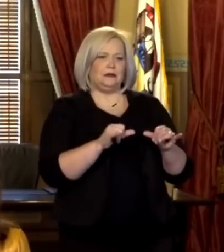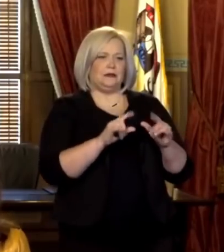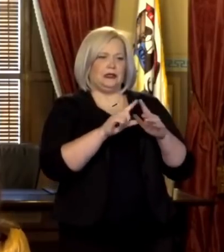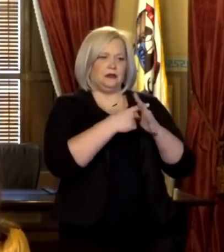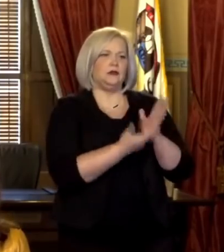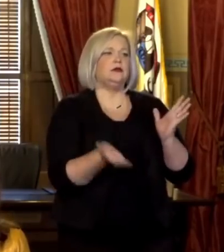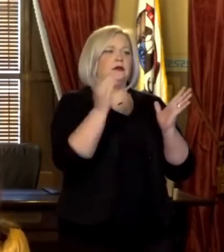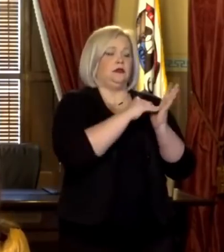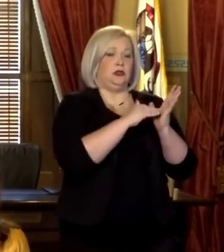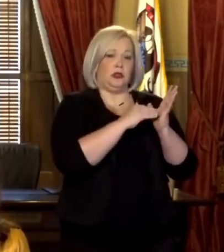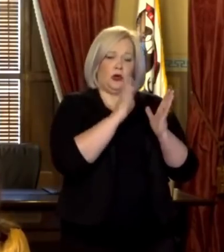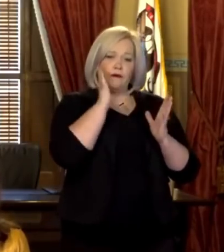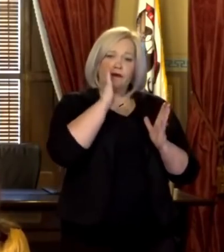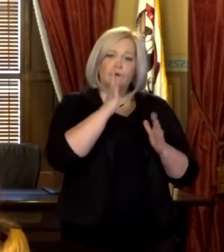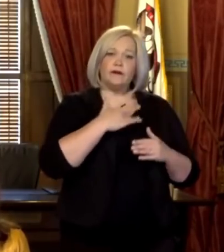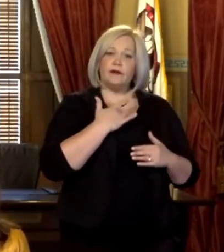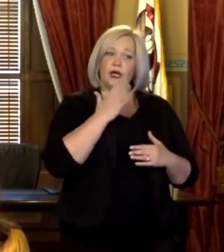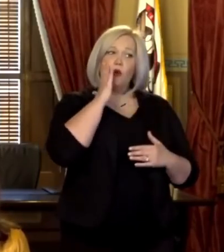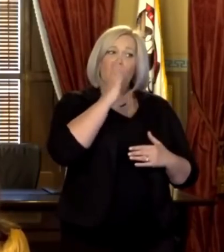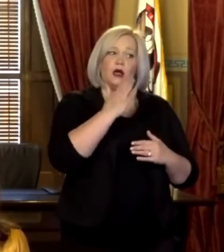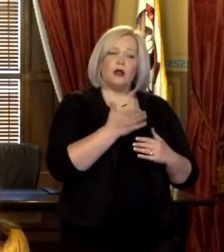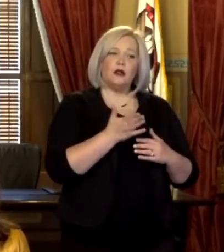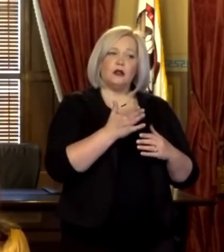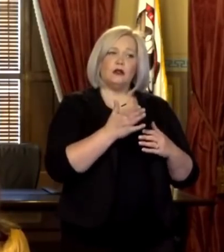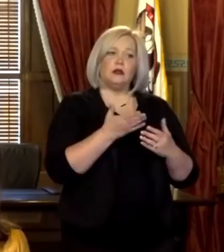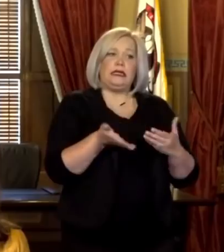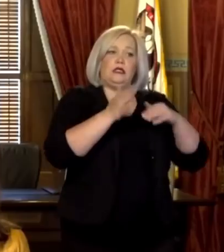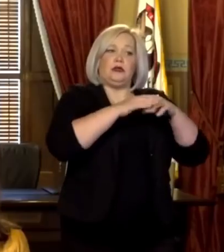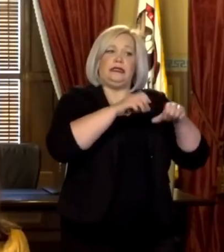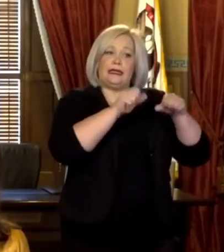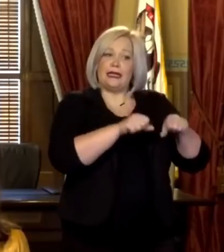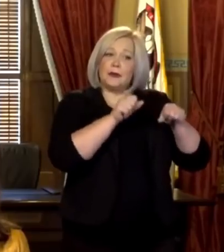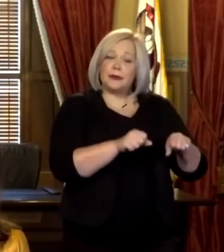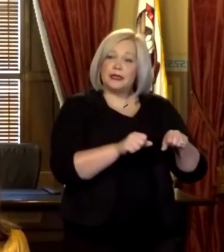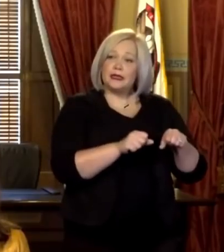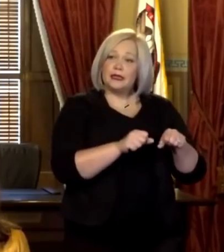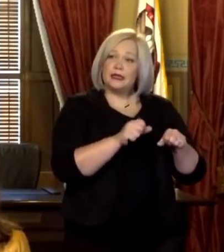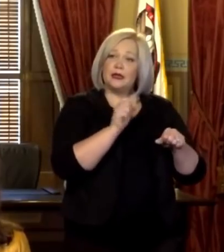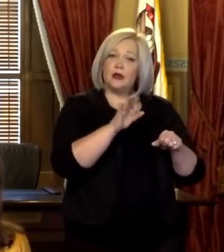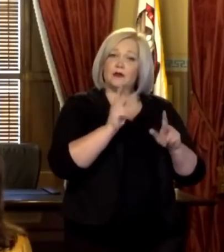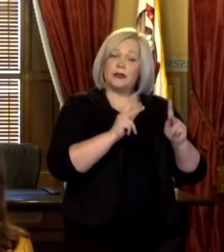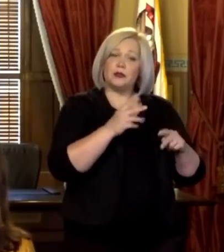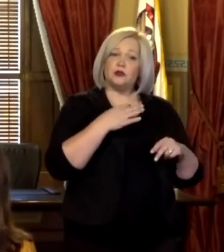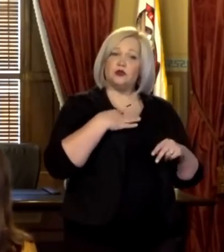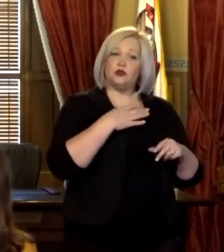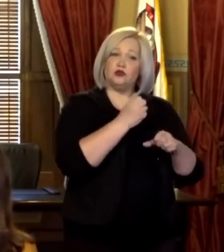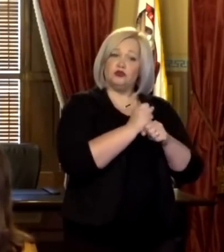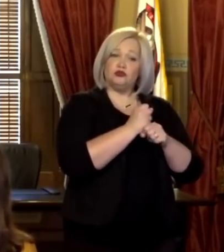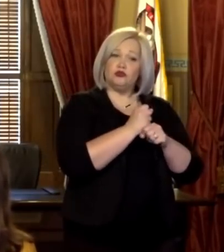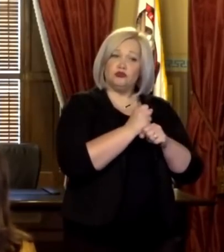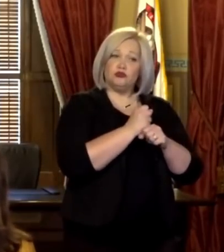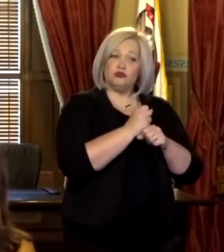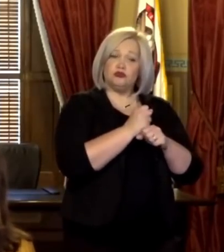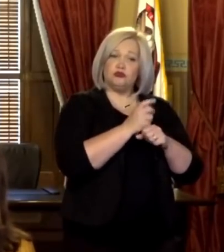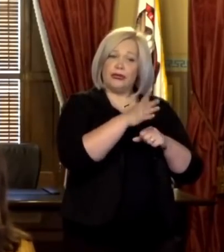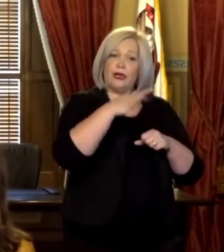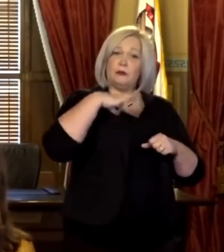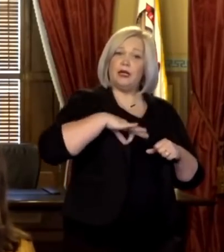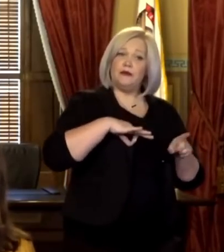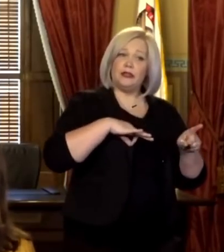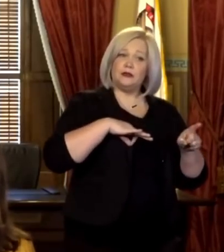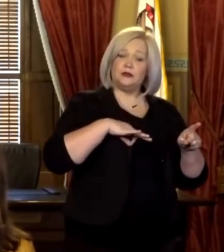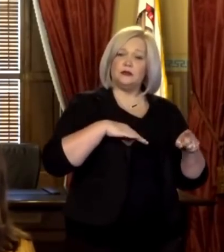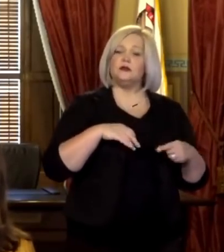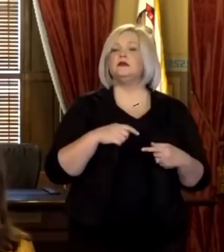to have a positive influence on getting some more of those unemployment benefits filed more quickly? Yeah, I mean, that's the goal, Rick. You know,